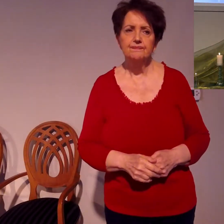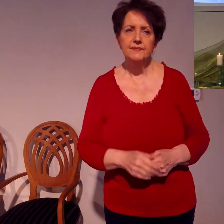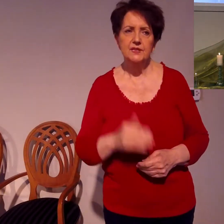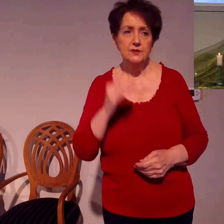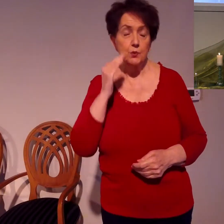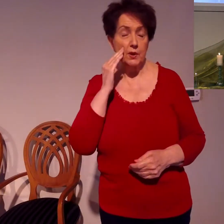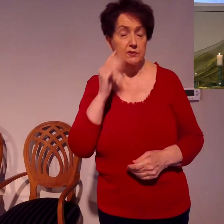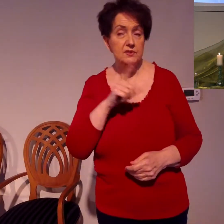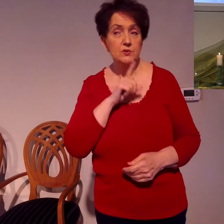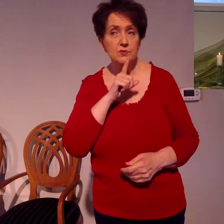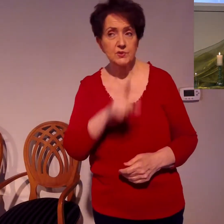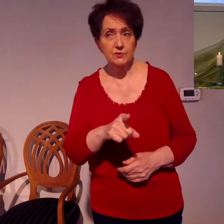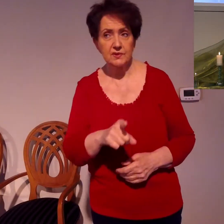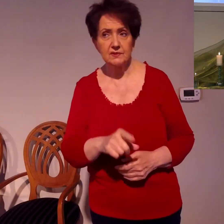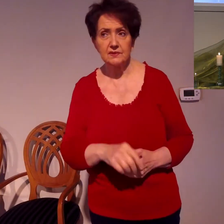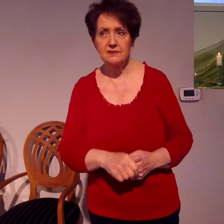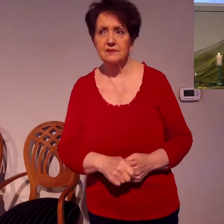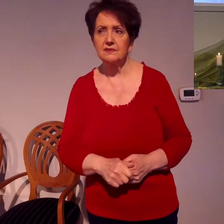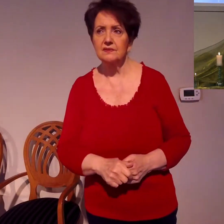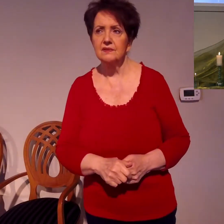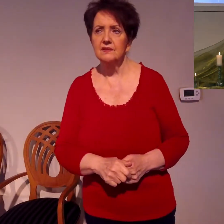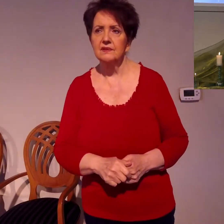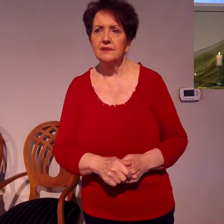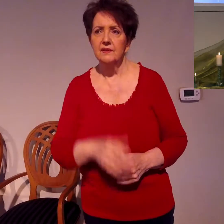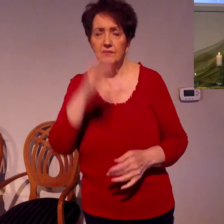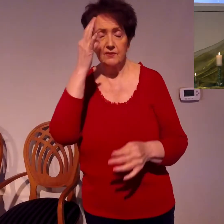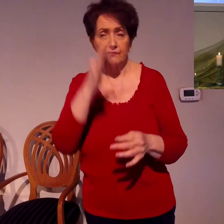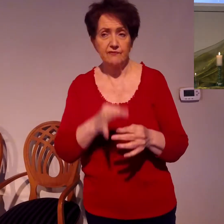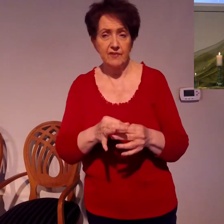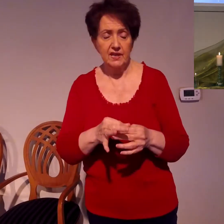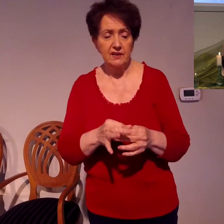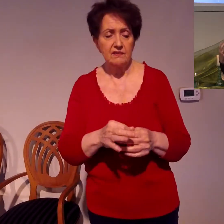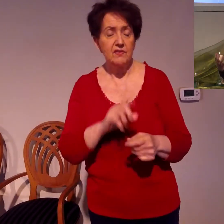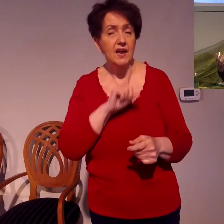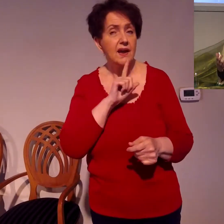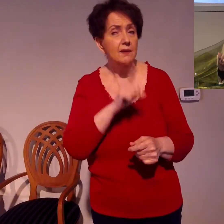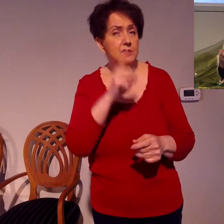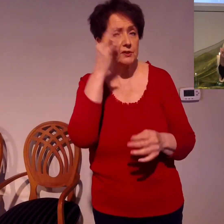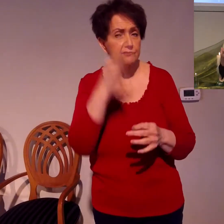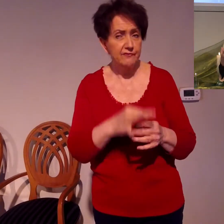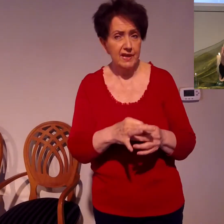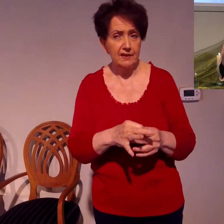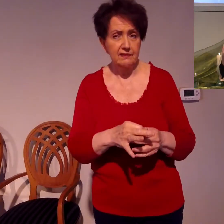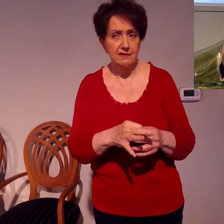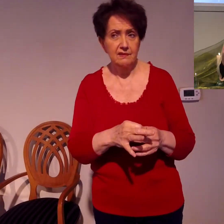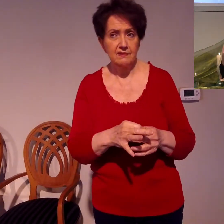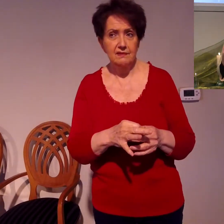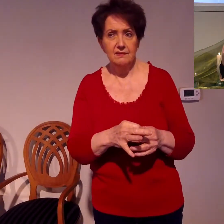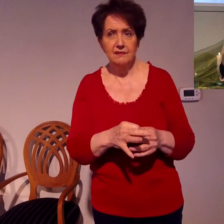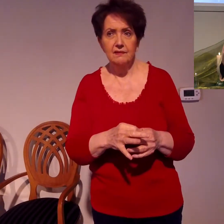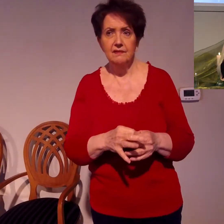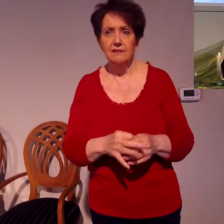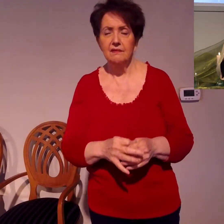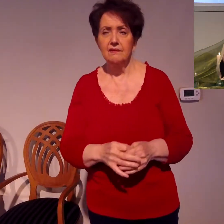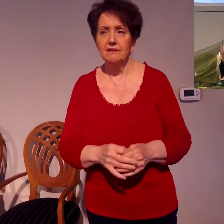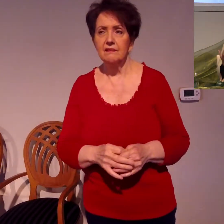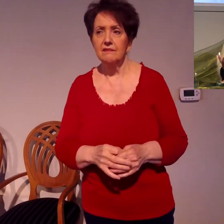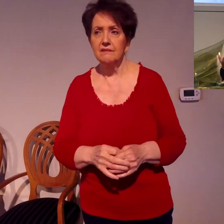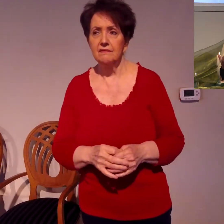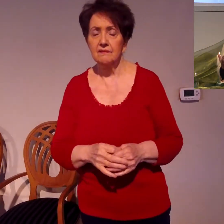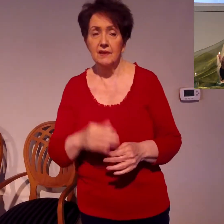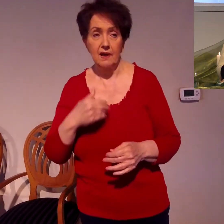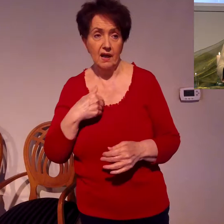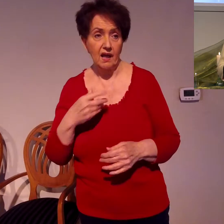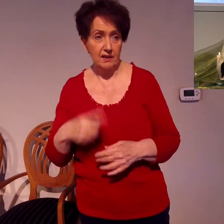it is. And it's the faith, it's the absolute faith that I